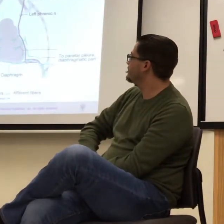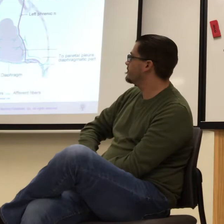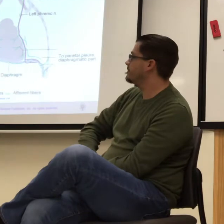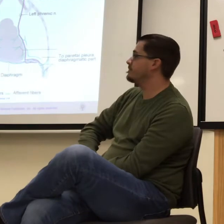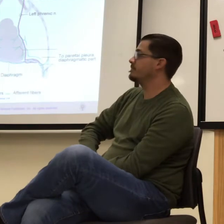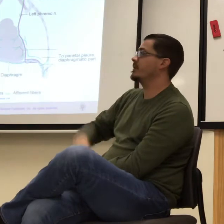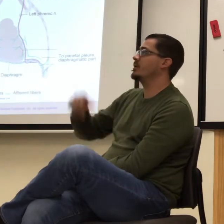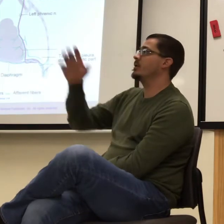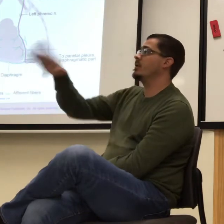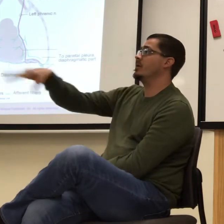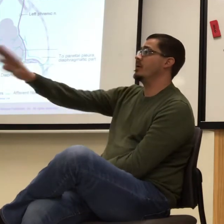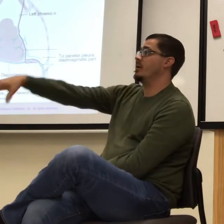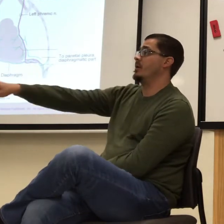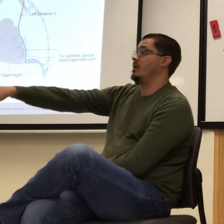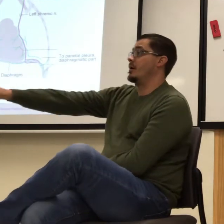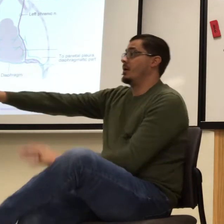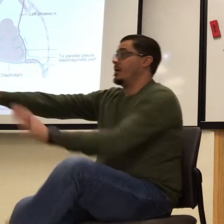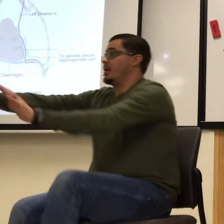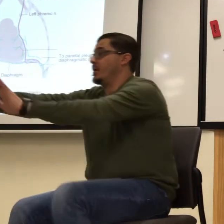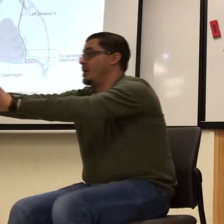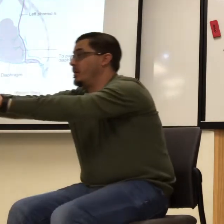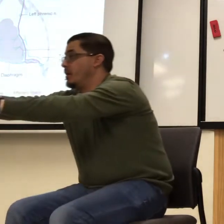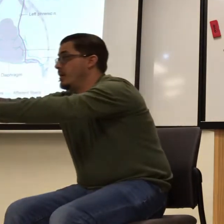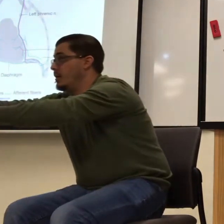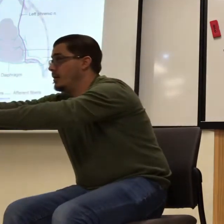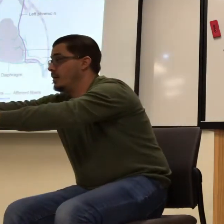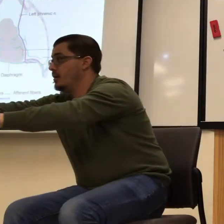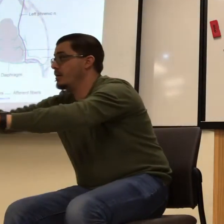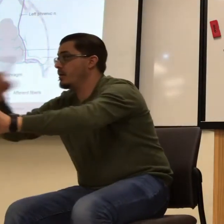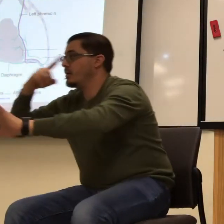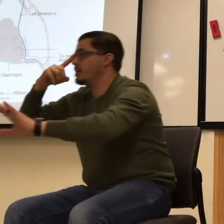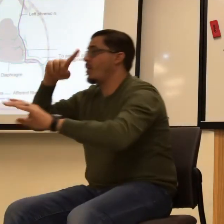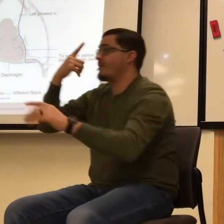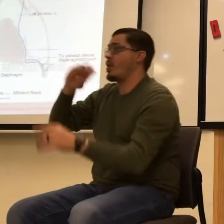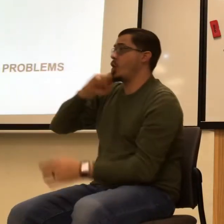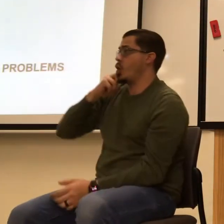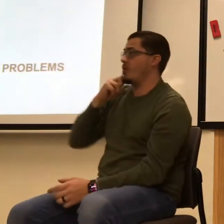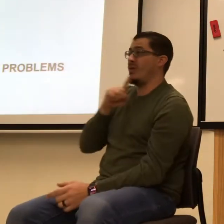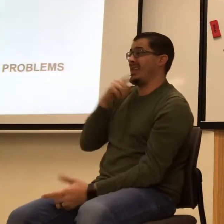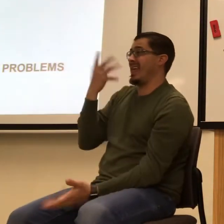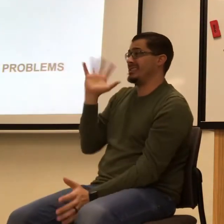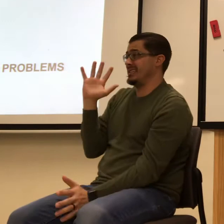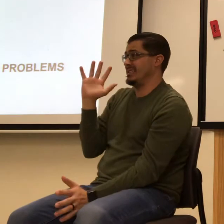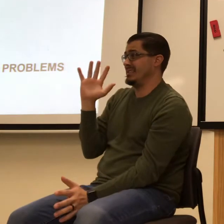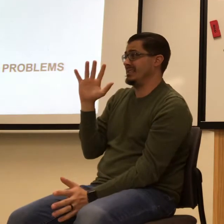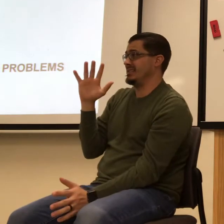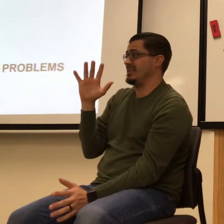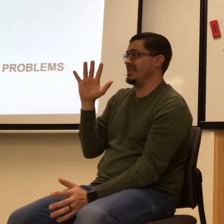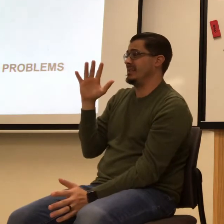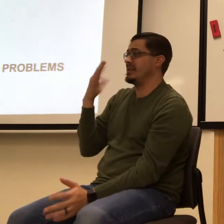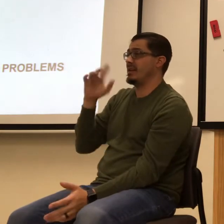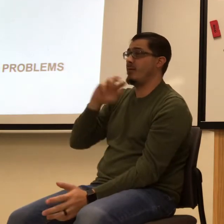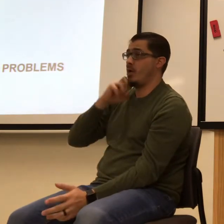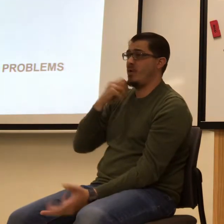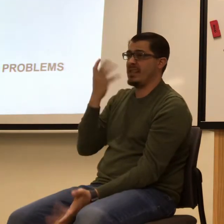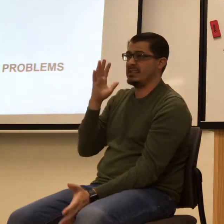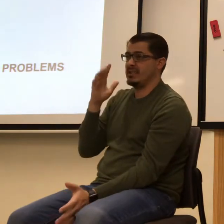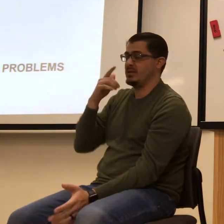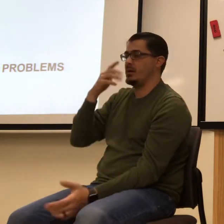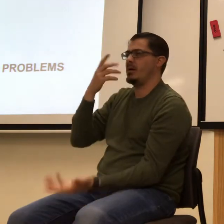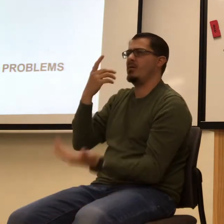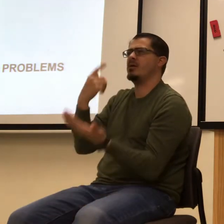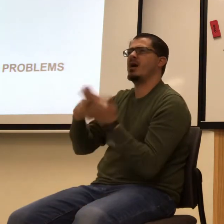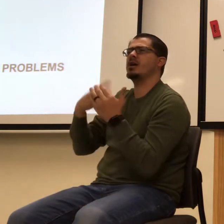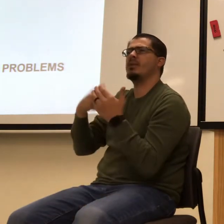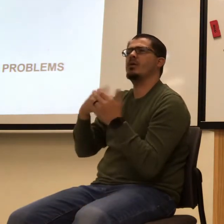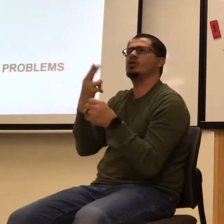So in terms of nerves, that's it. But I do want to start to get into some application for all the things that we've been talking about in this first